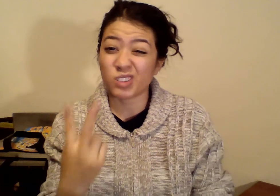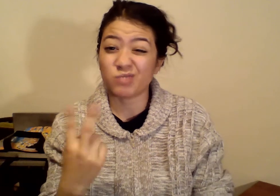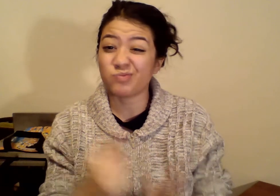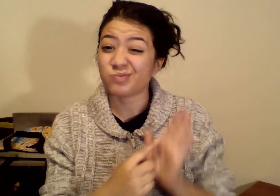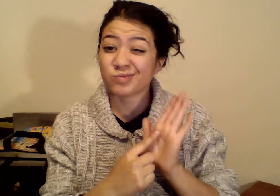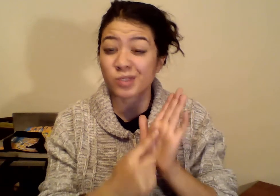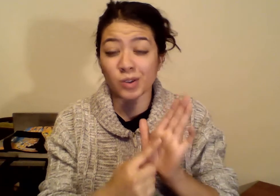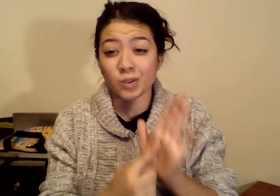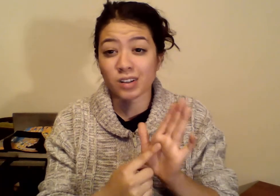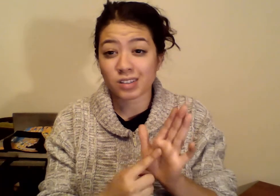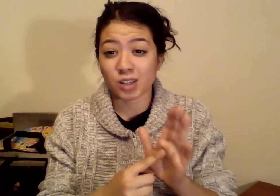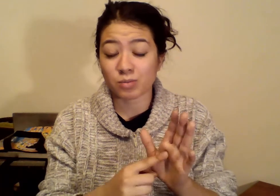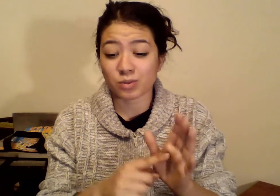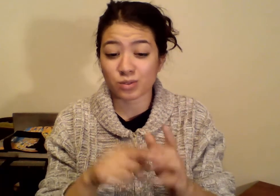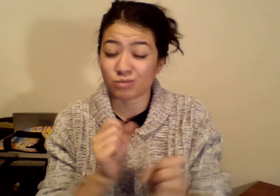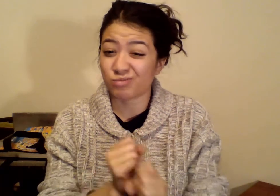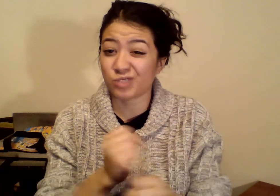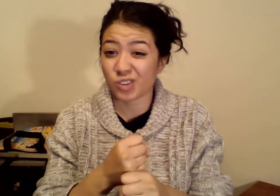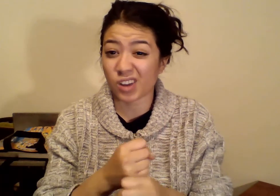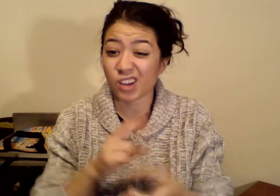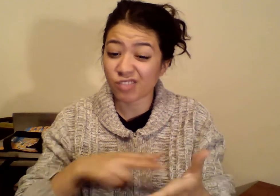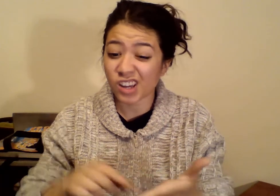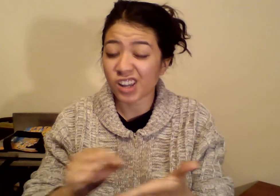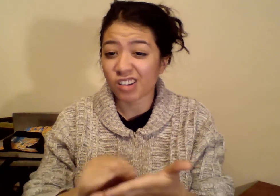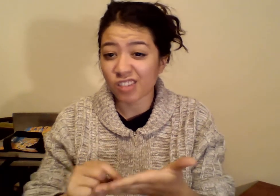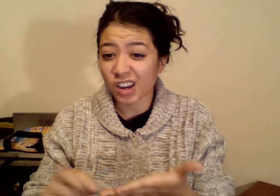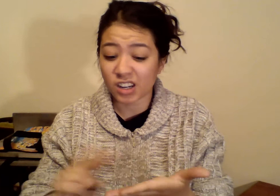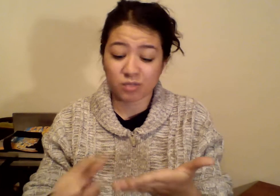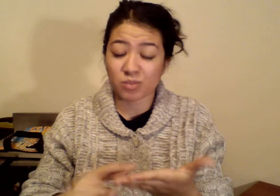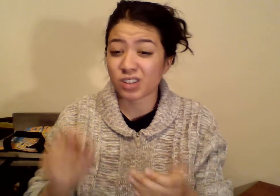reading, writing, and research projects for your students at all levels, and